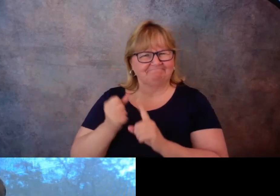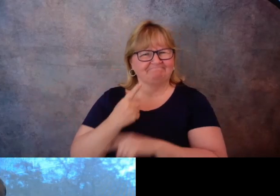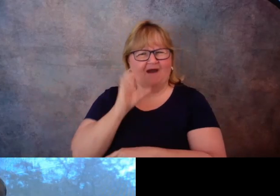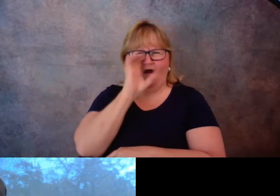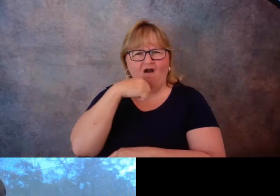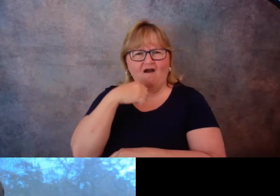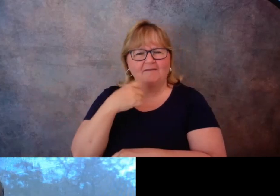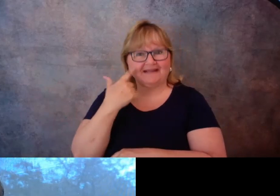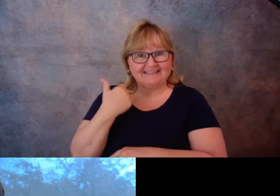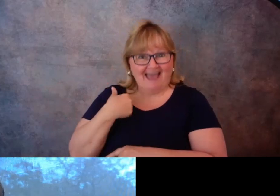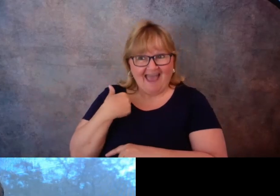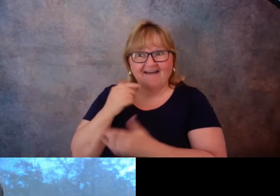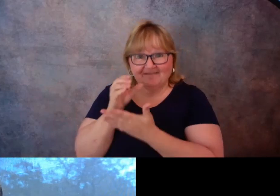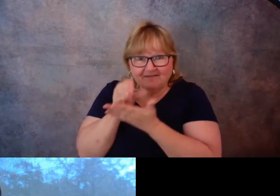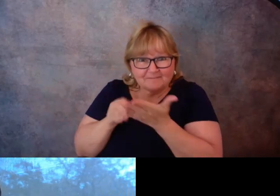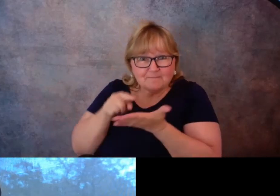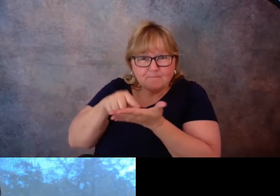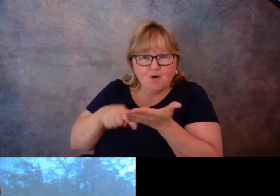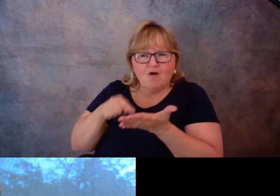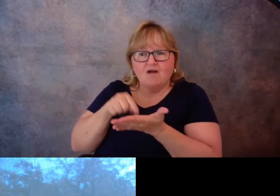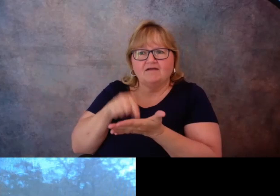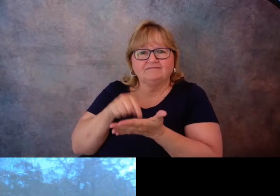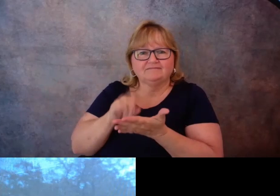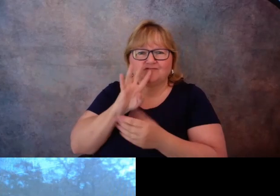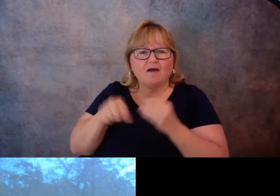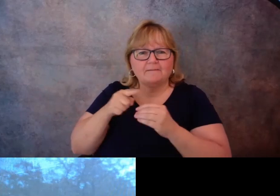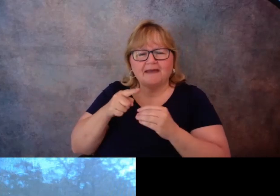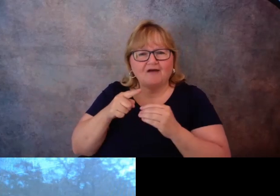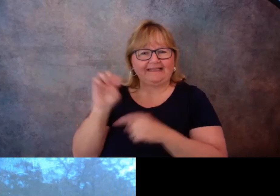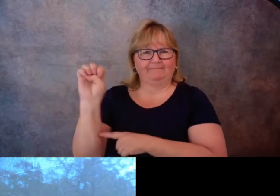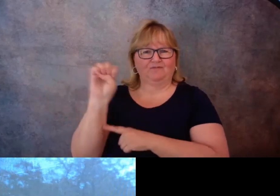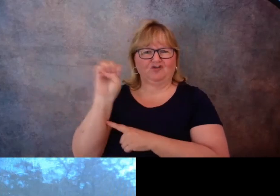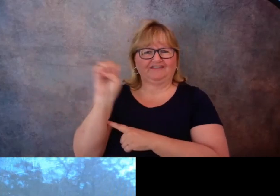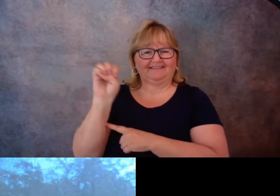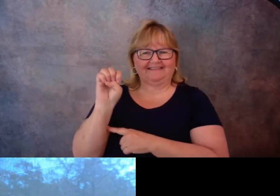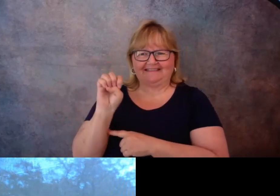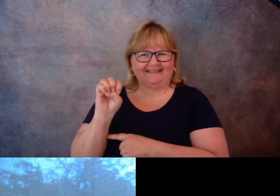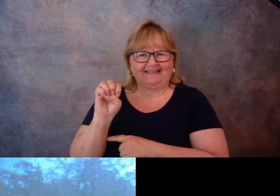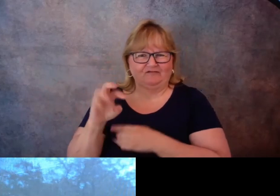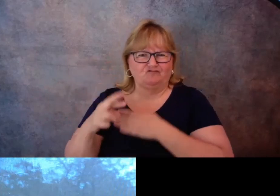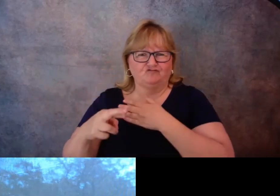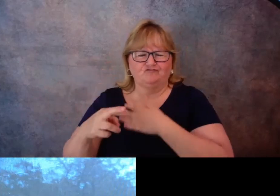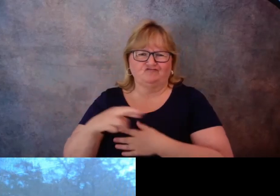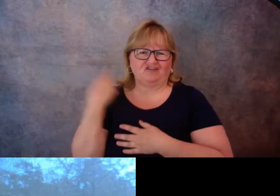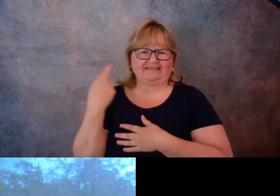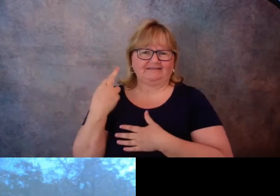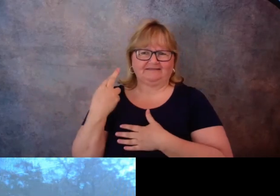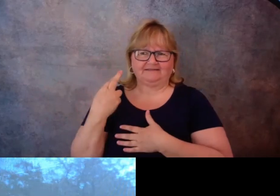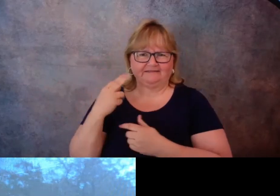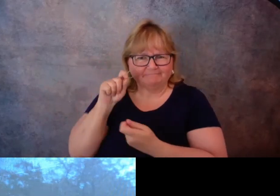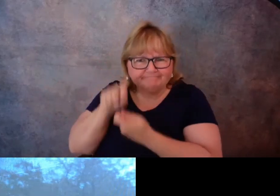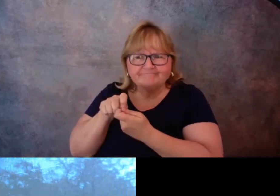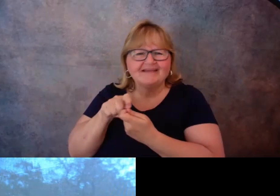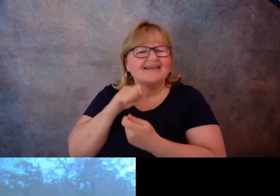on situations of emergency and risk. And that includes not just